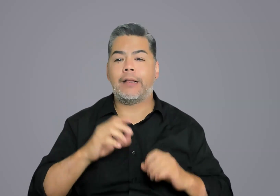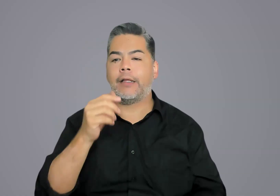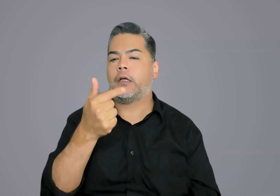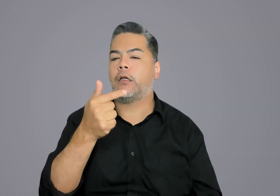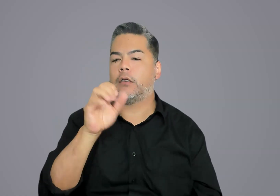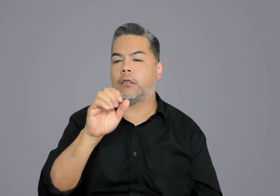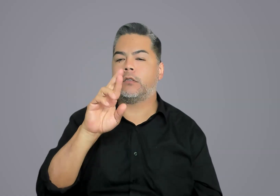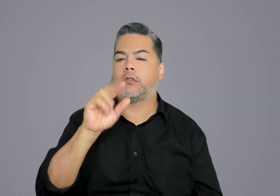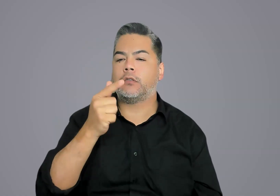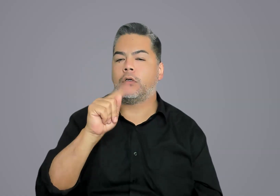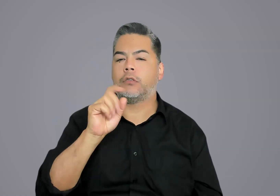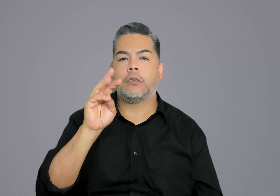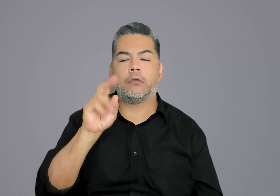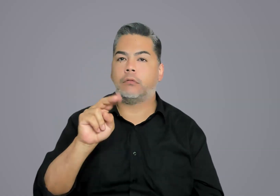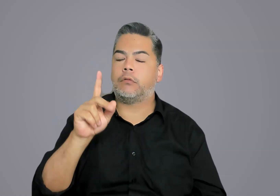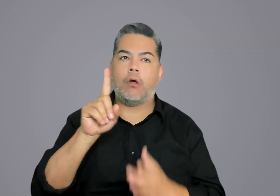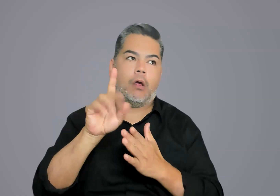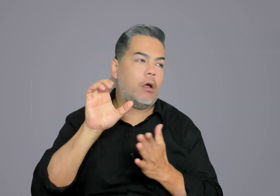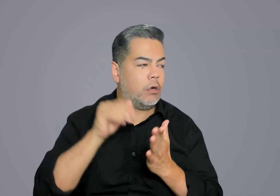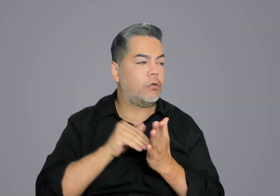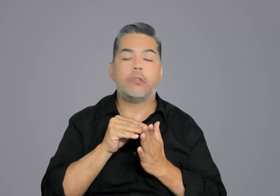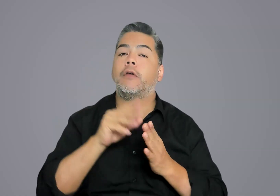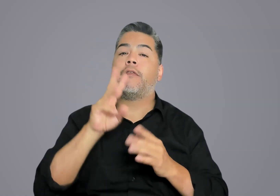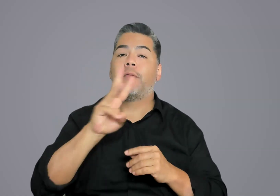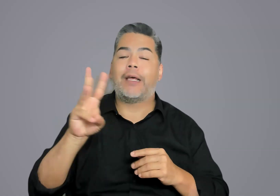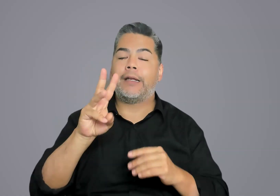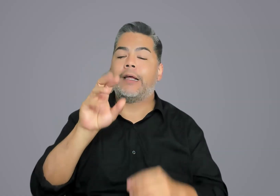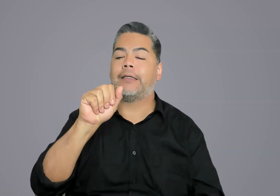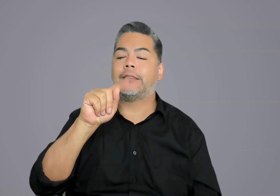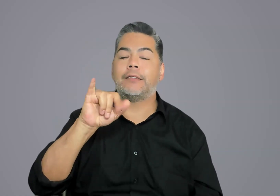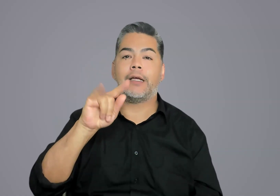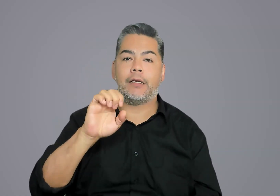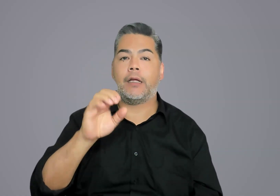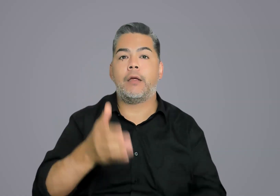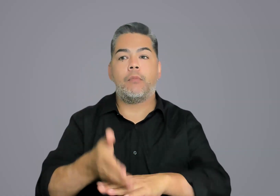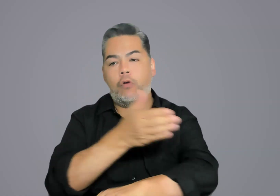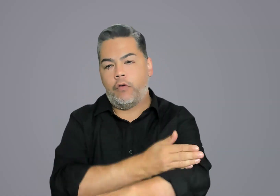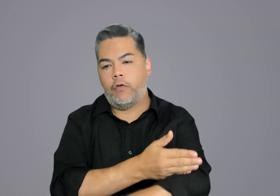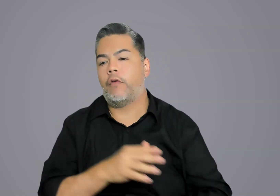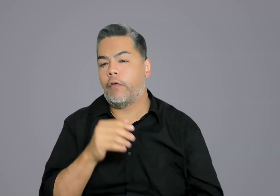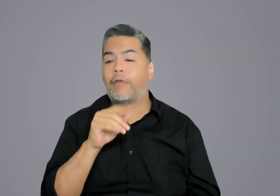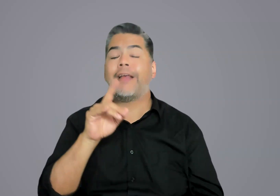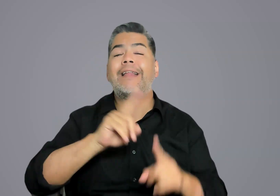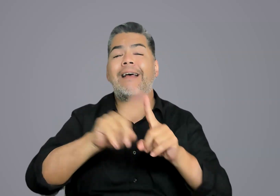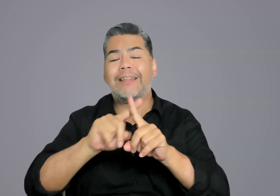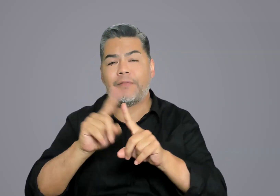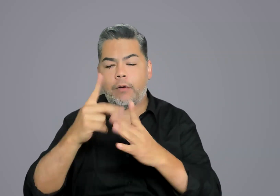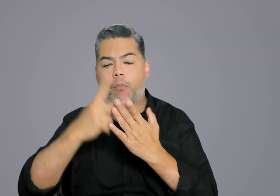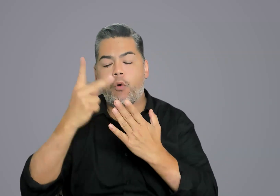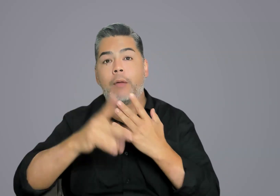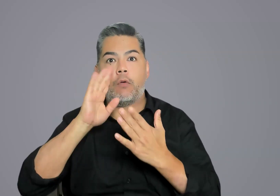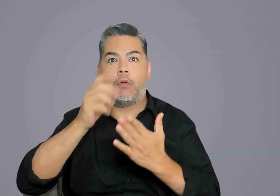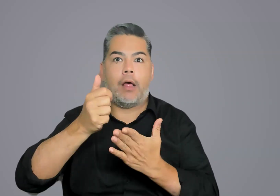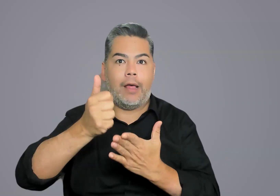websites, we use tools like Site Improve, or Equalize Digital has a nice tool as well that will automatically